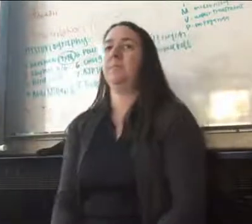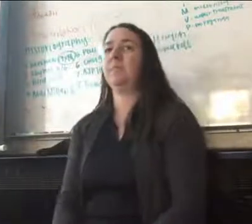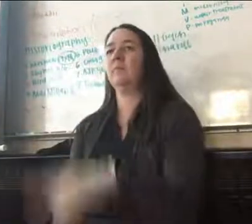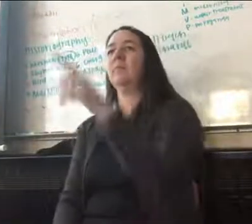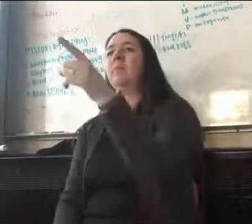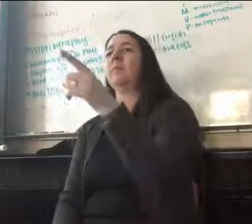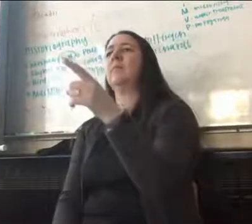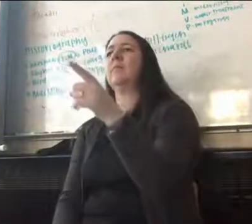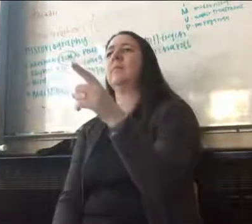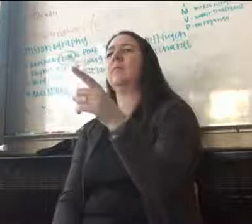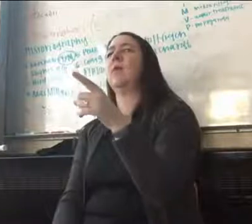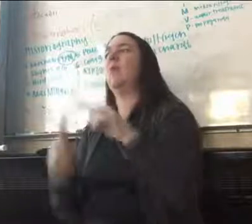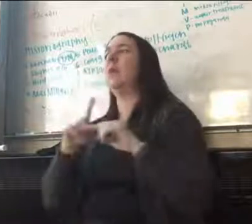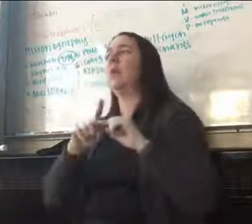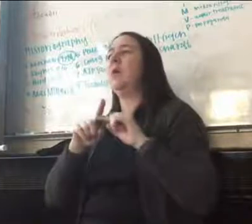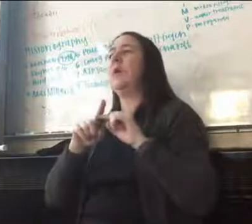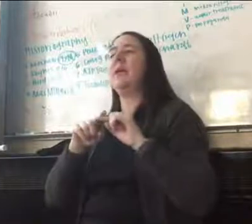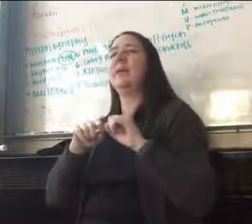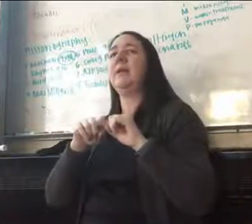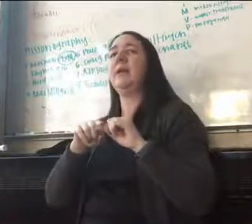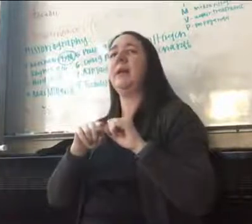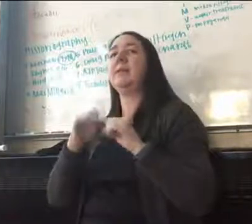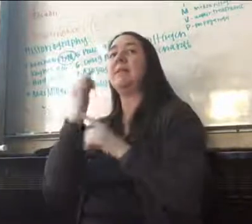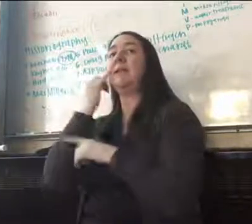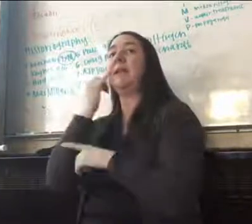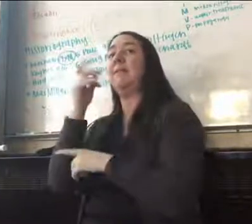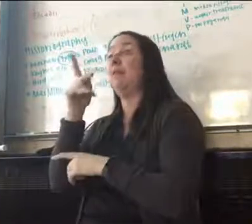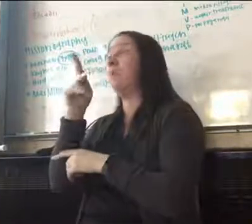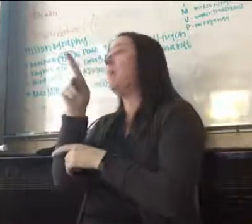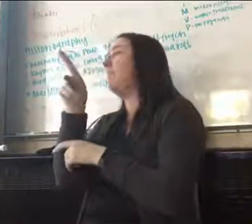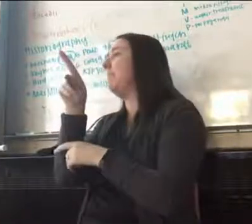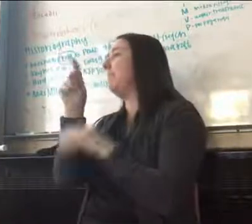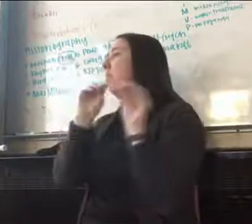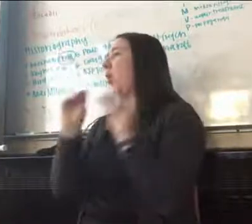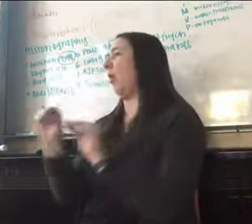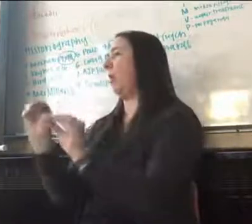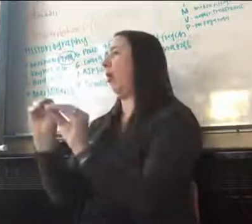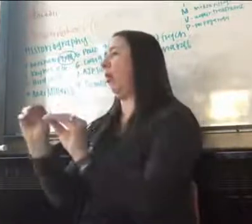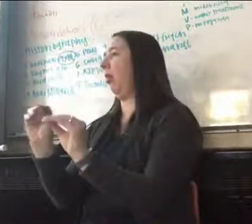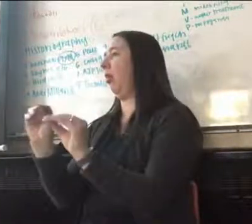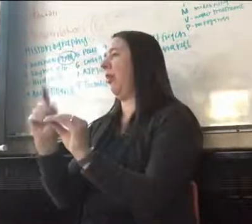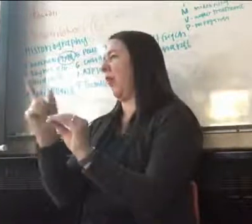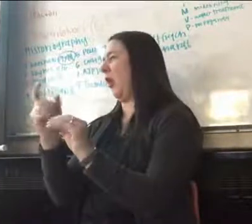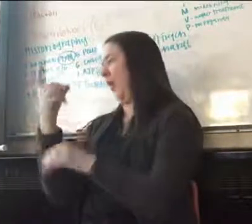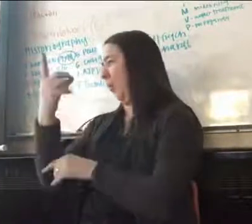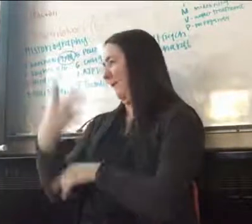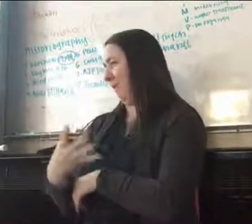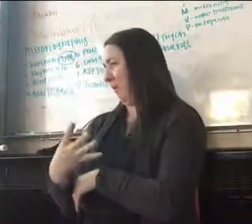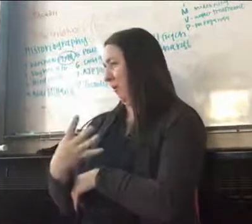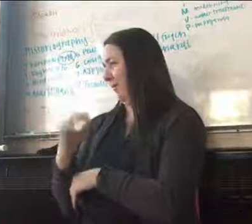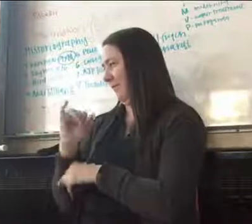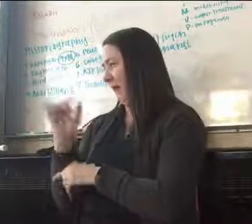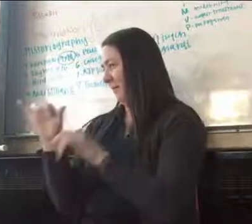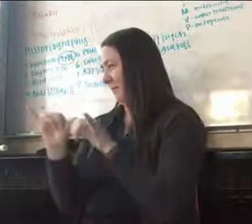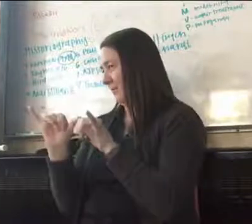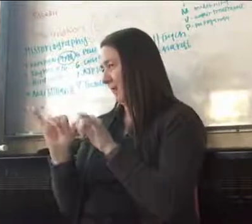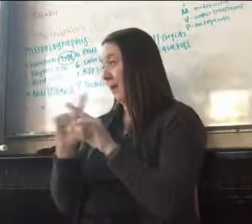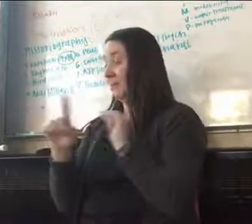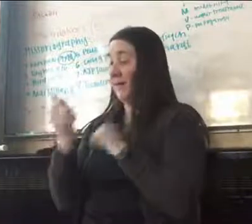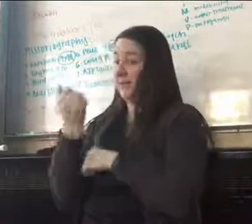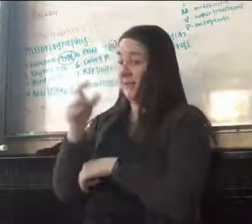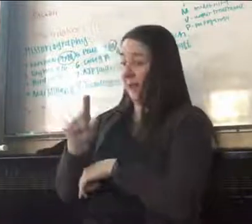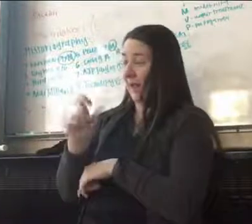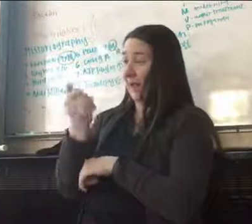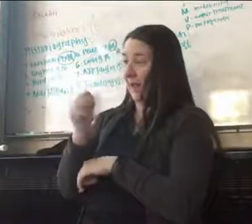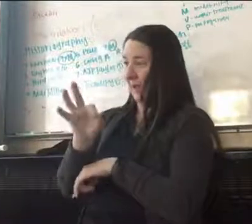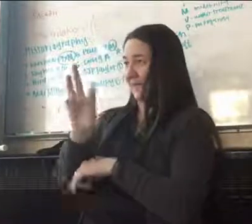depends. It depends. If the portable ones are about a quarter of that, but what happens in 1916 is they